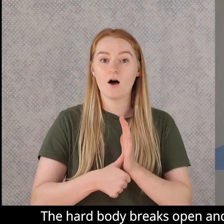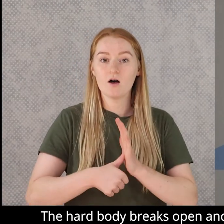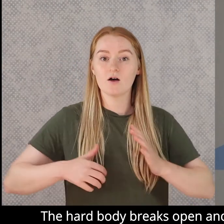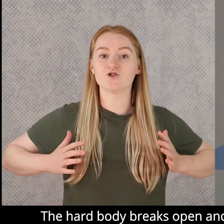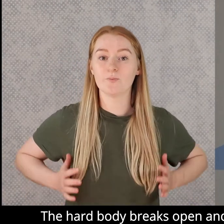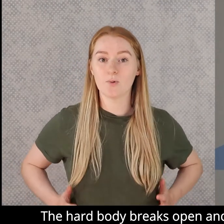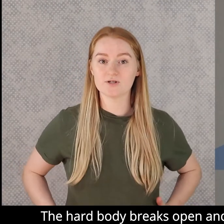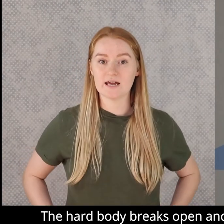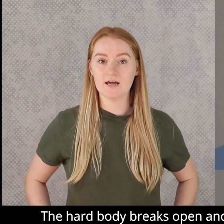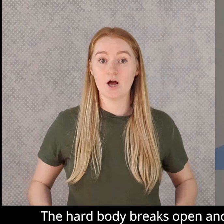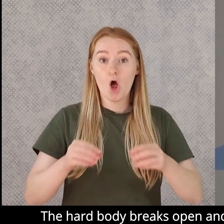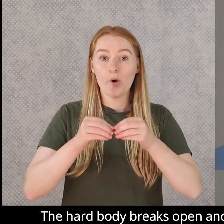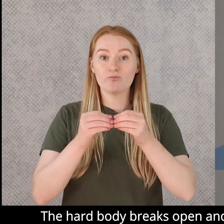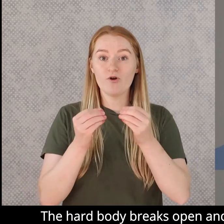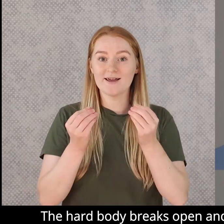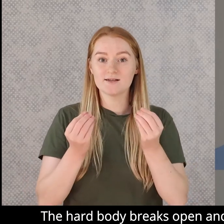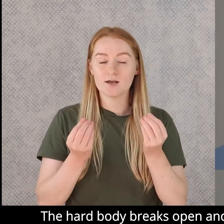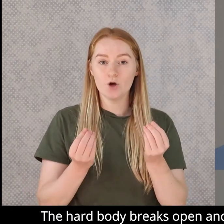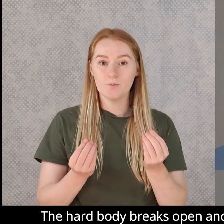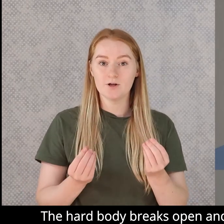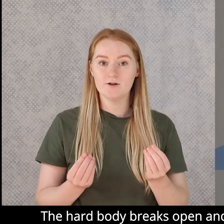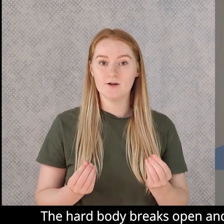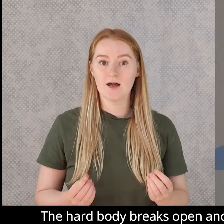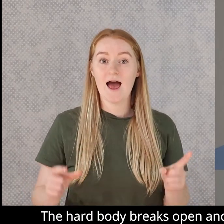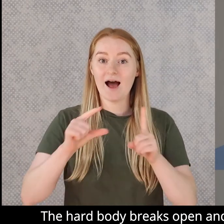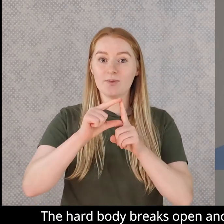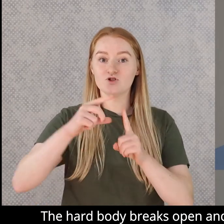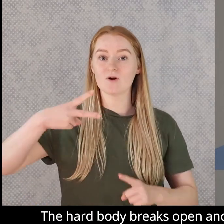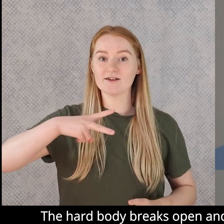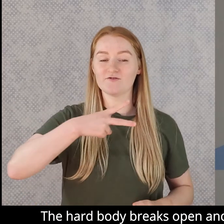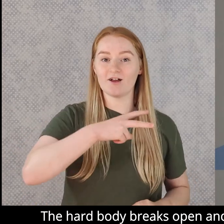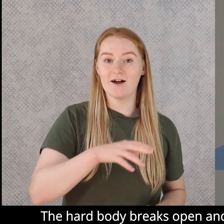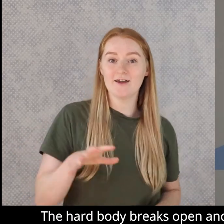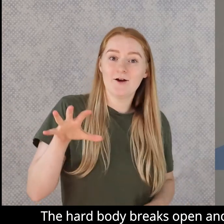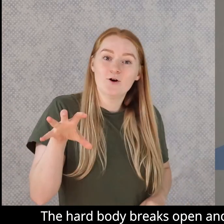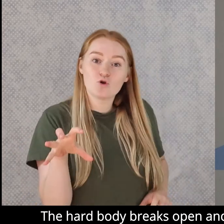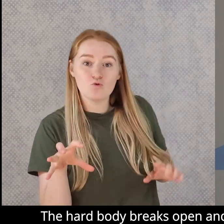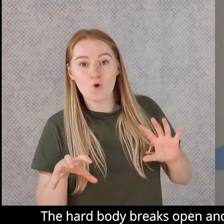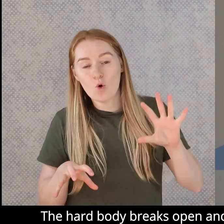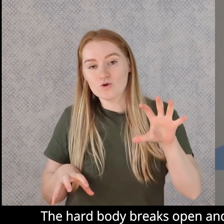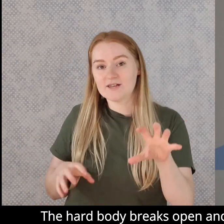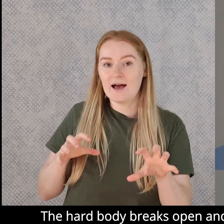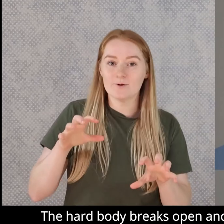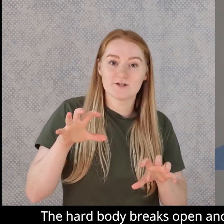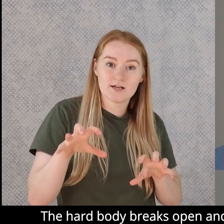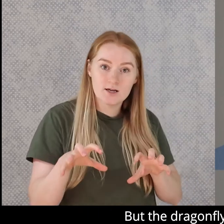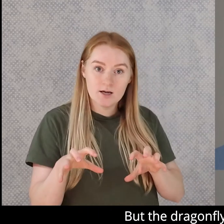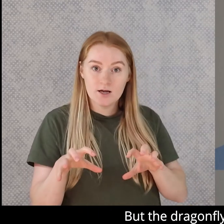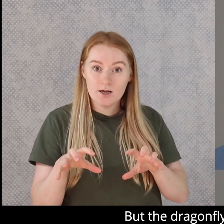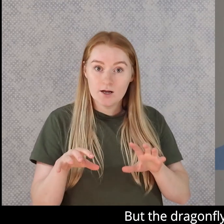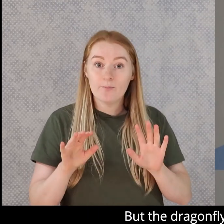The hard body breaks open and the dragonfly crawls